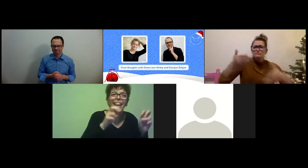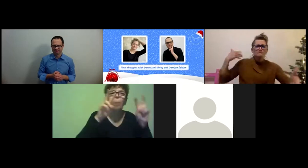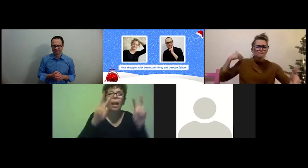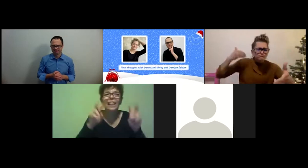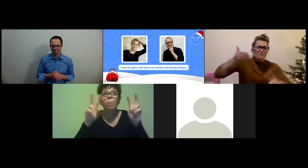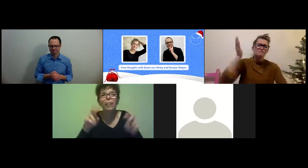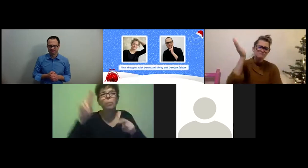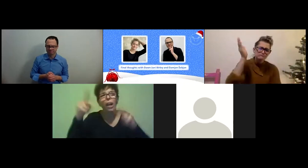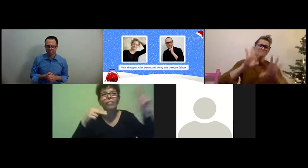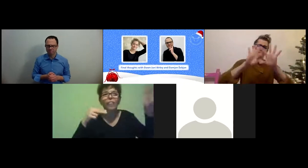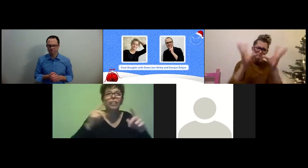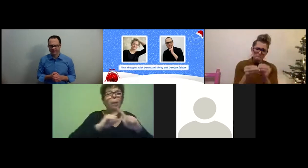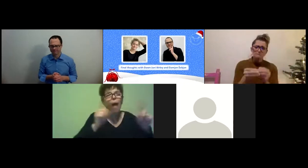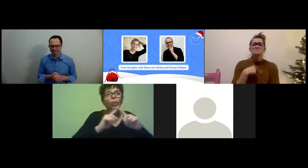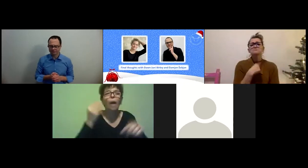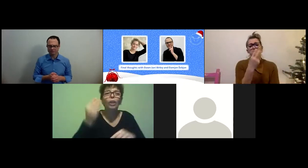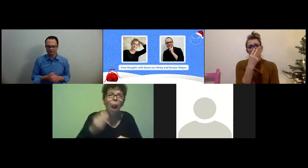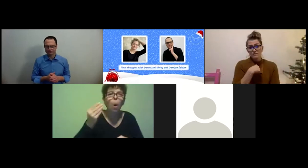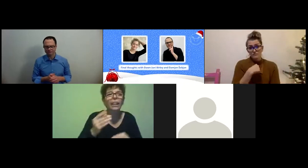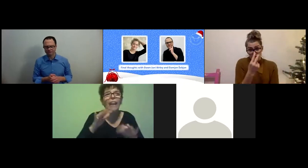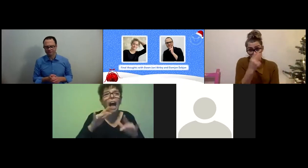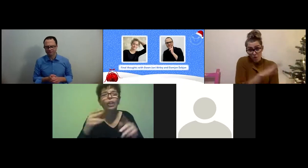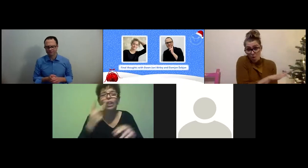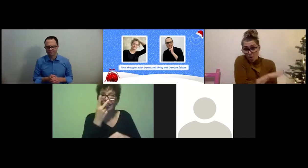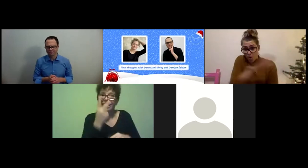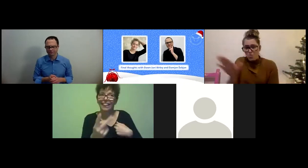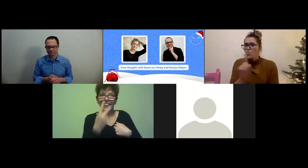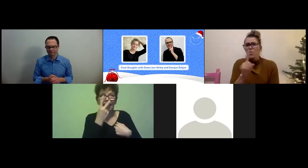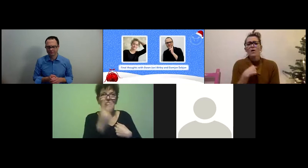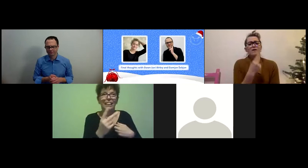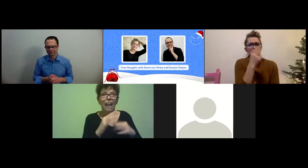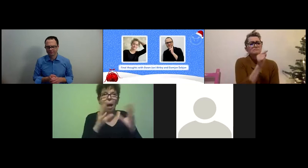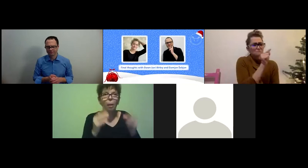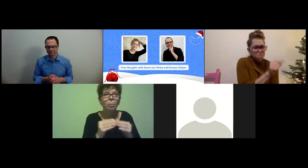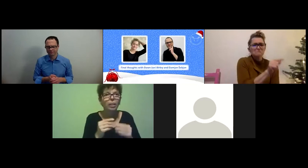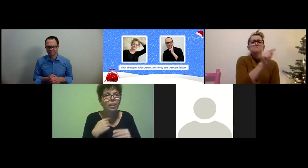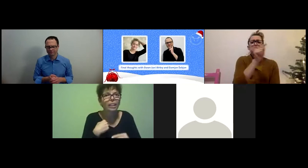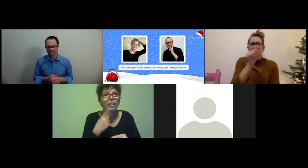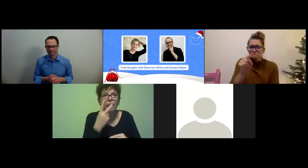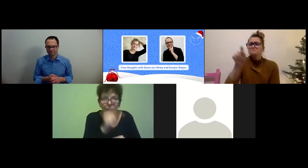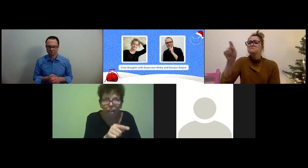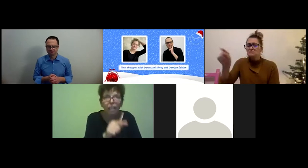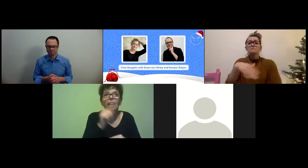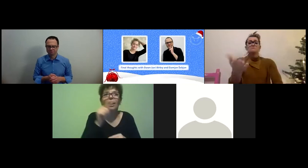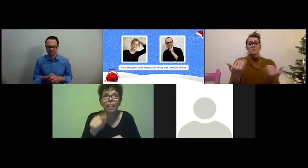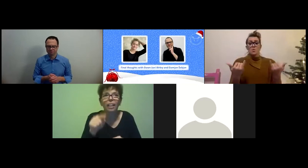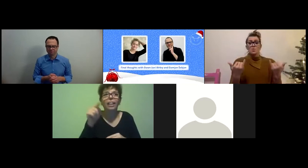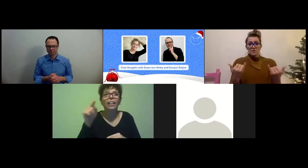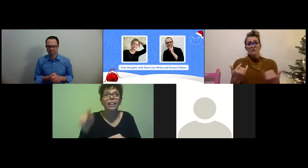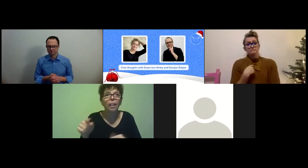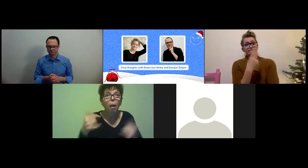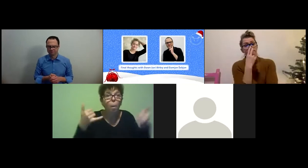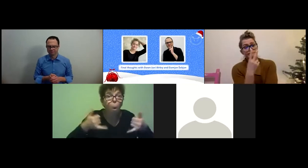we've covered. We've invited different guests. From what I've seen,